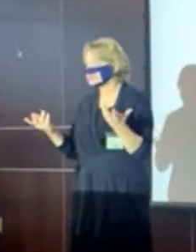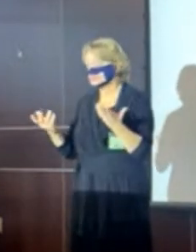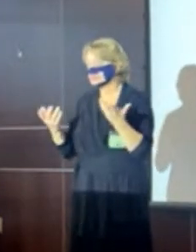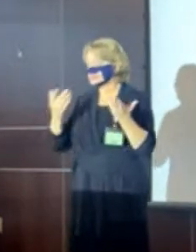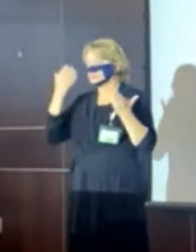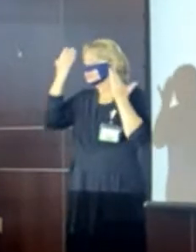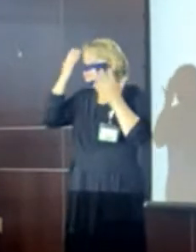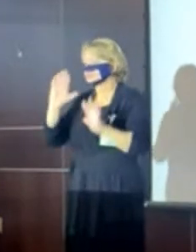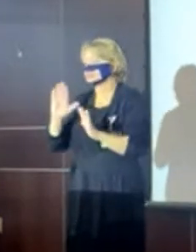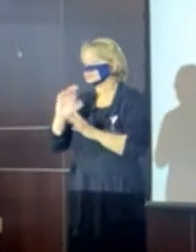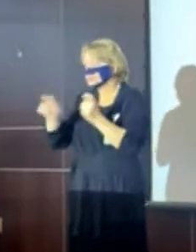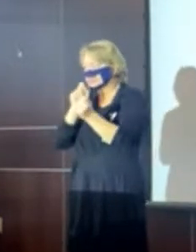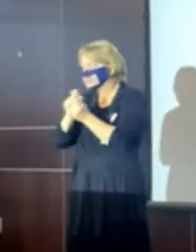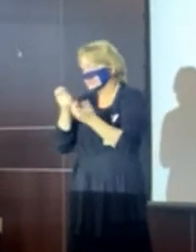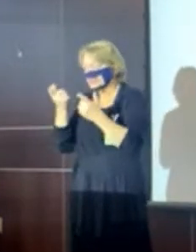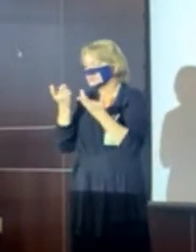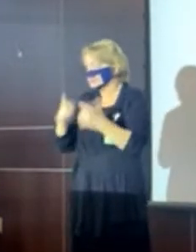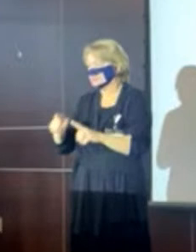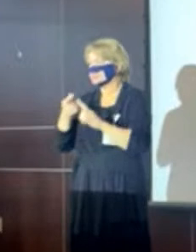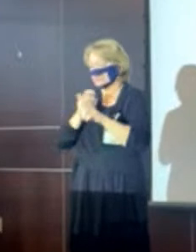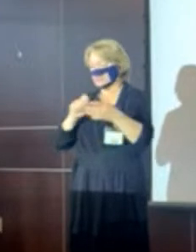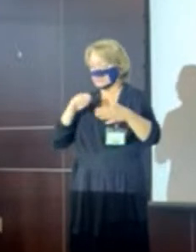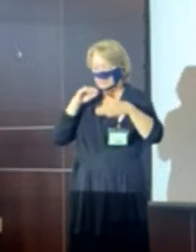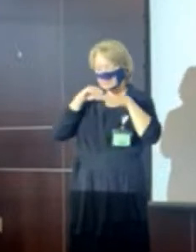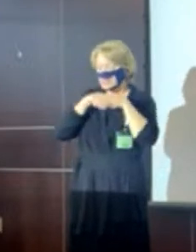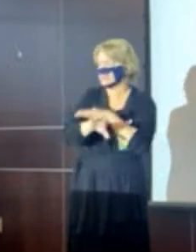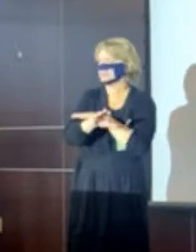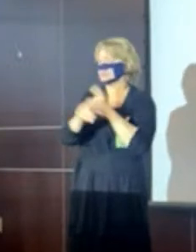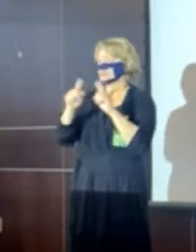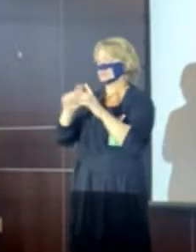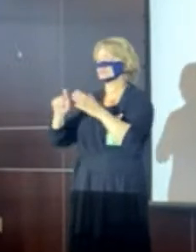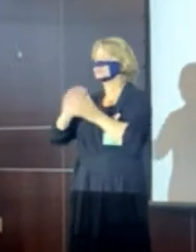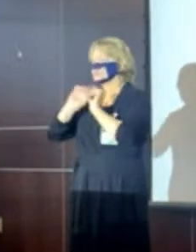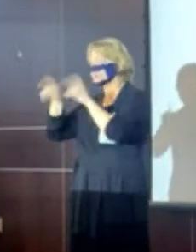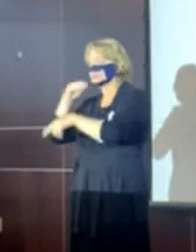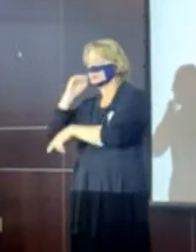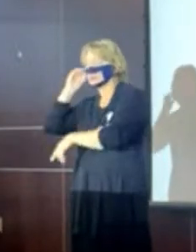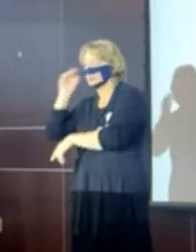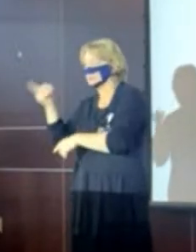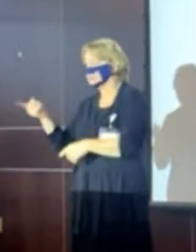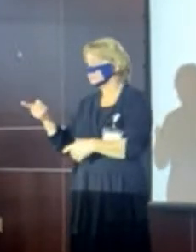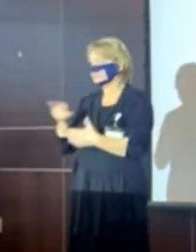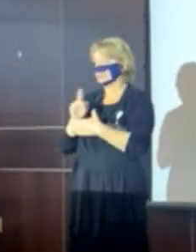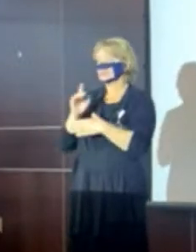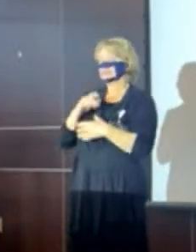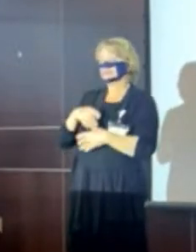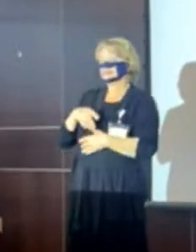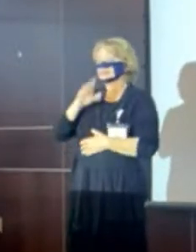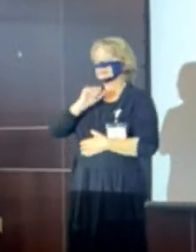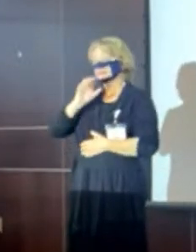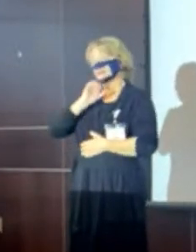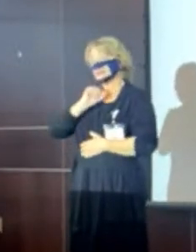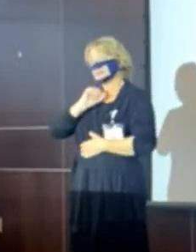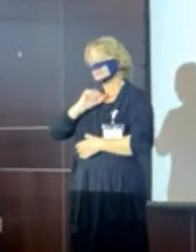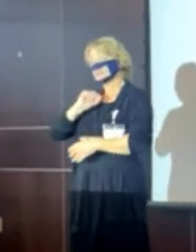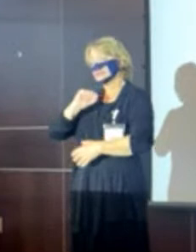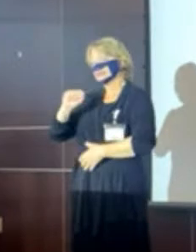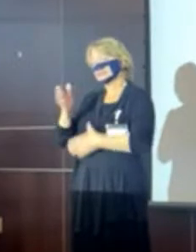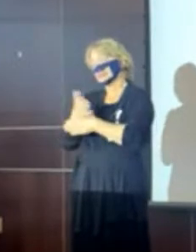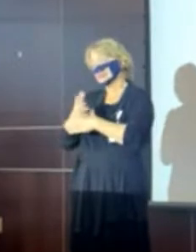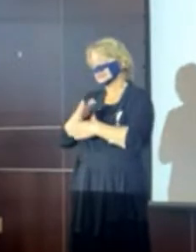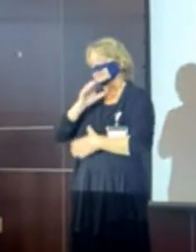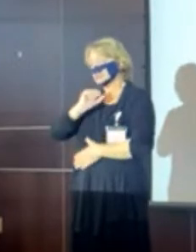discharge. Gotcha. Something about the average age of hospitalizations that I noticed. It looks like the average age of